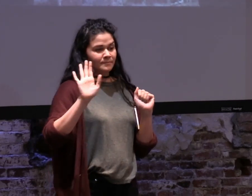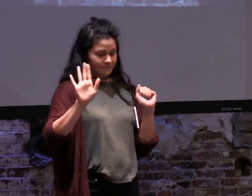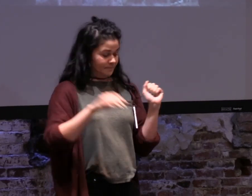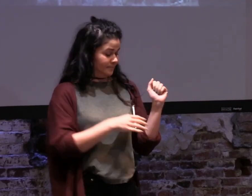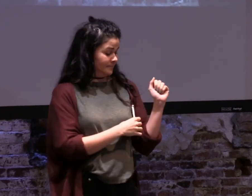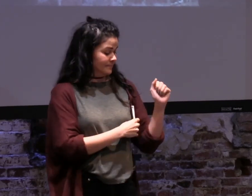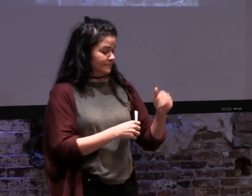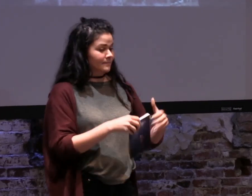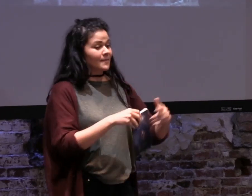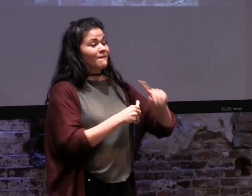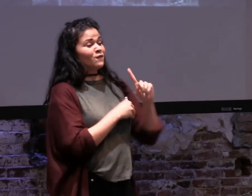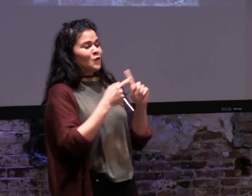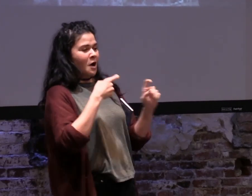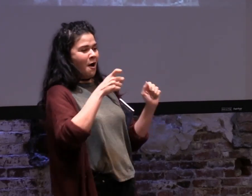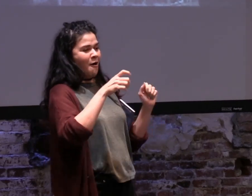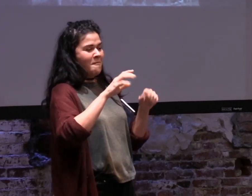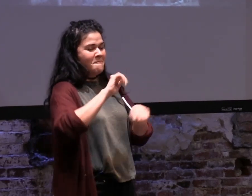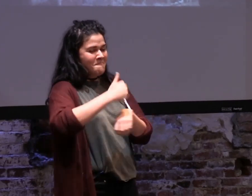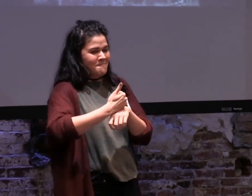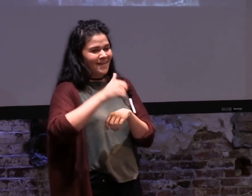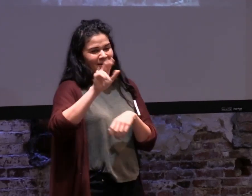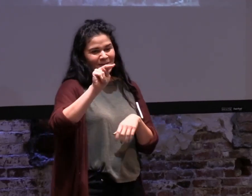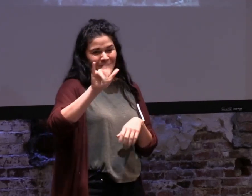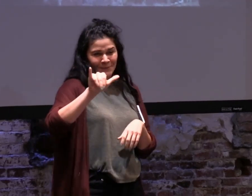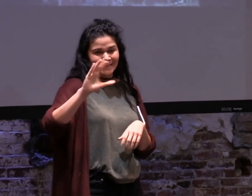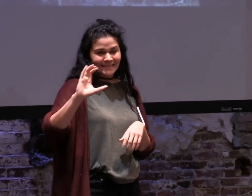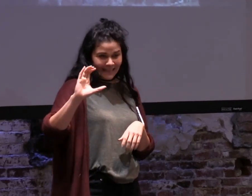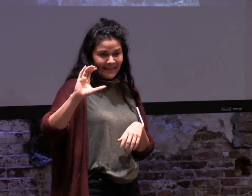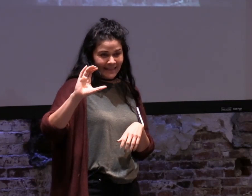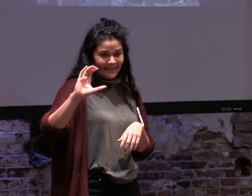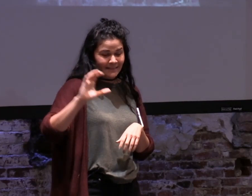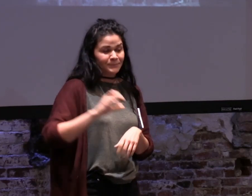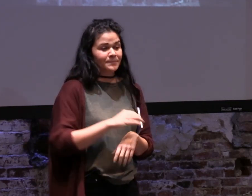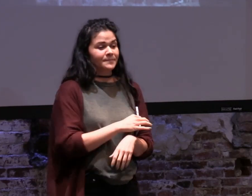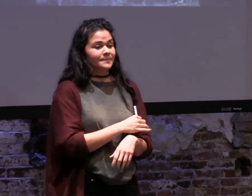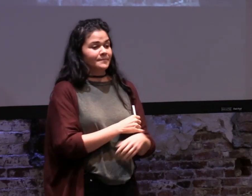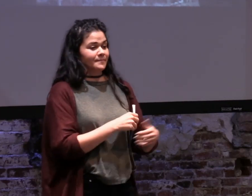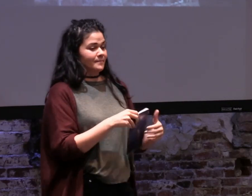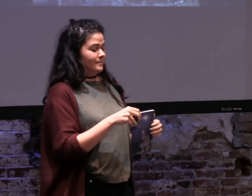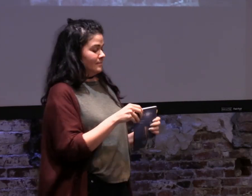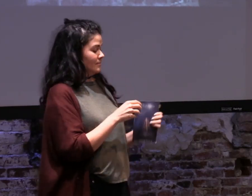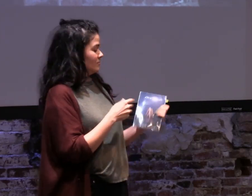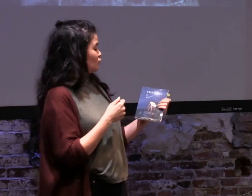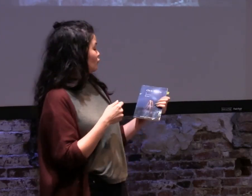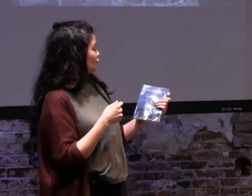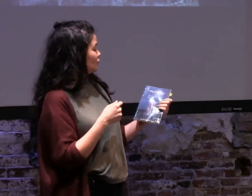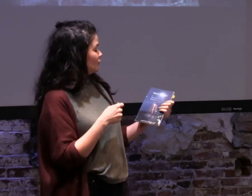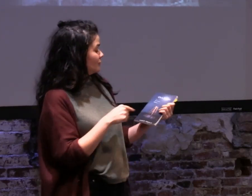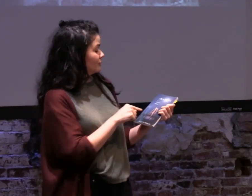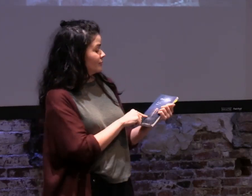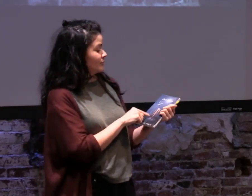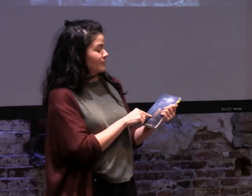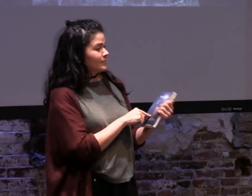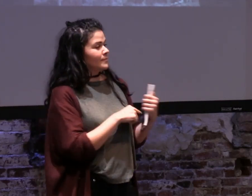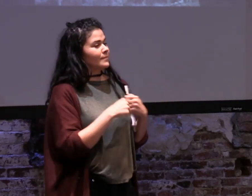I prefer she, her, for pronouns. I come from New York City.